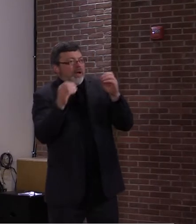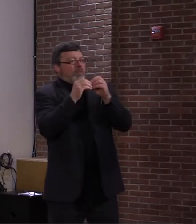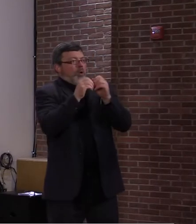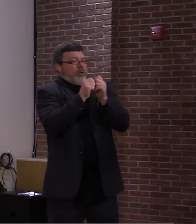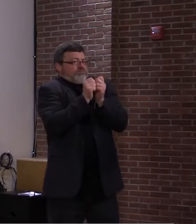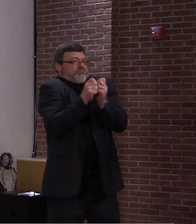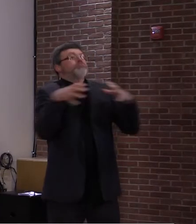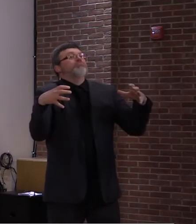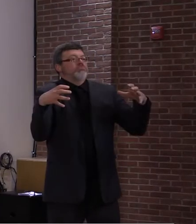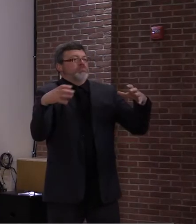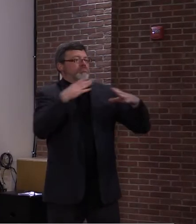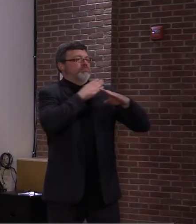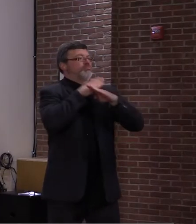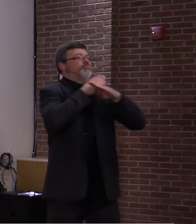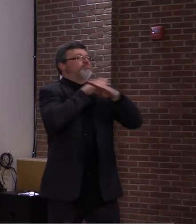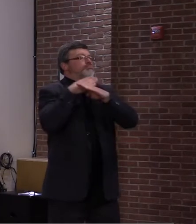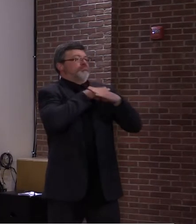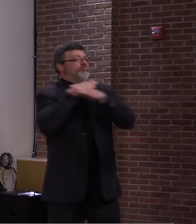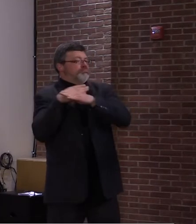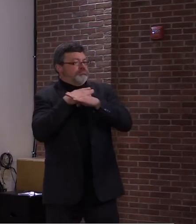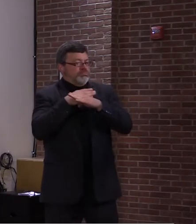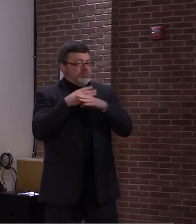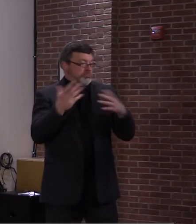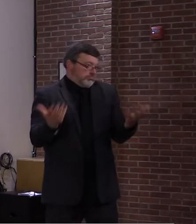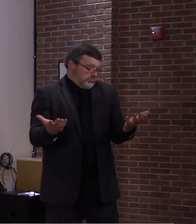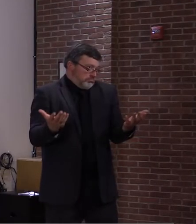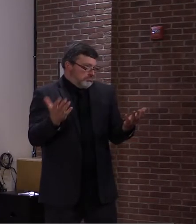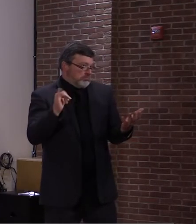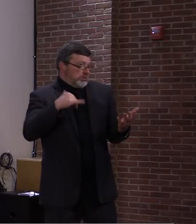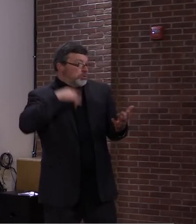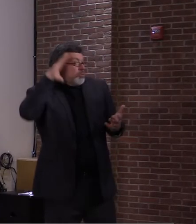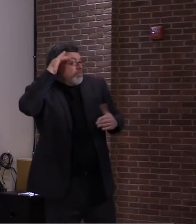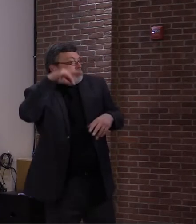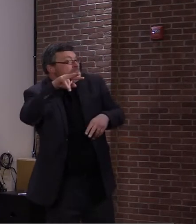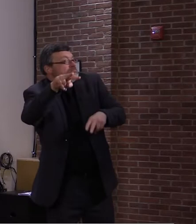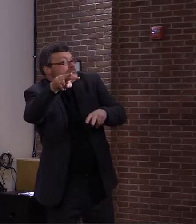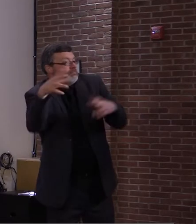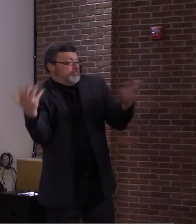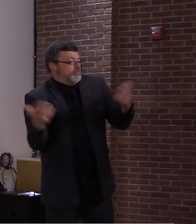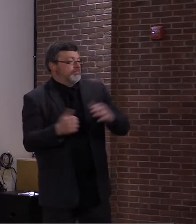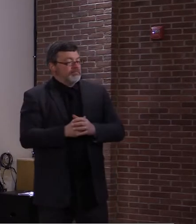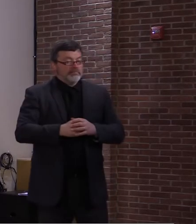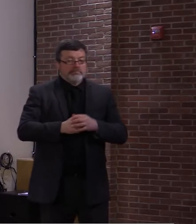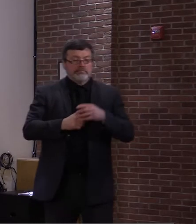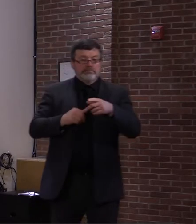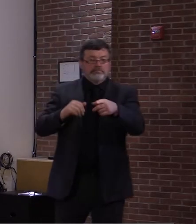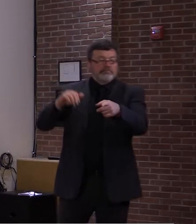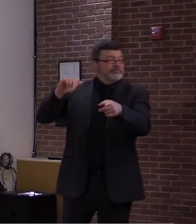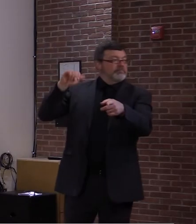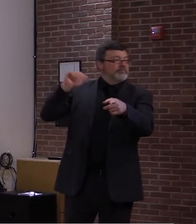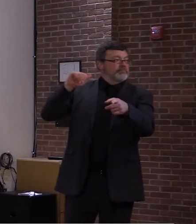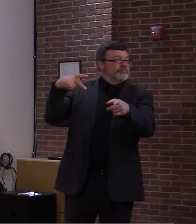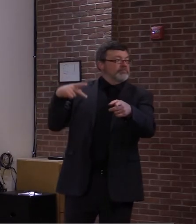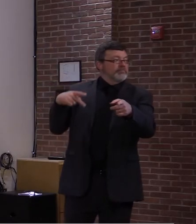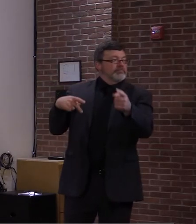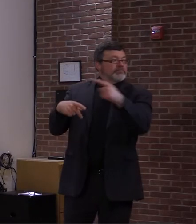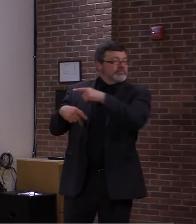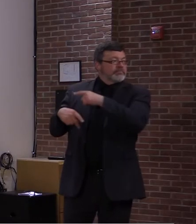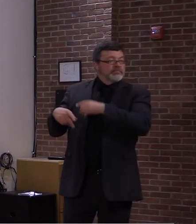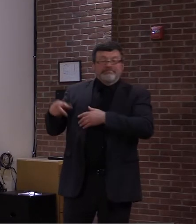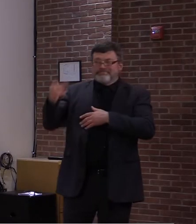there's BA2 and BA2.12.2, and yes. I mean, all these other ones that I can't even begin to remember the names